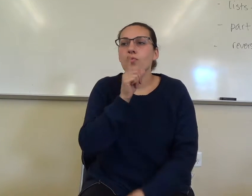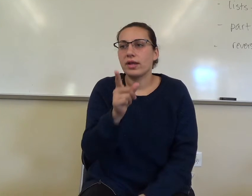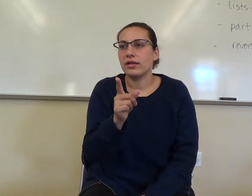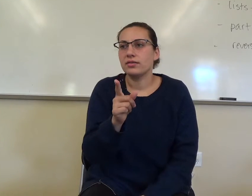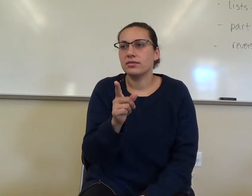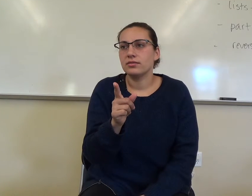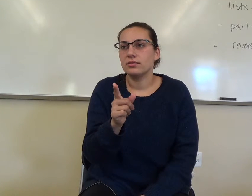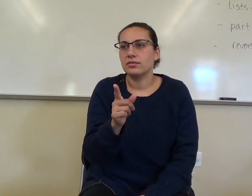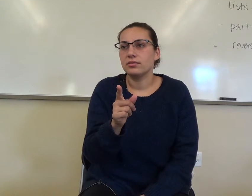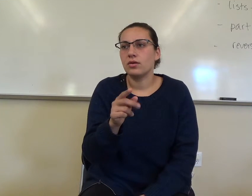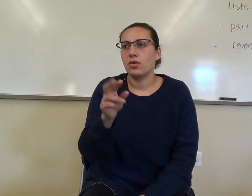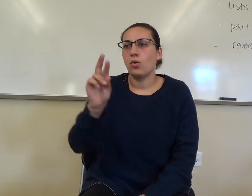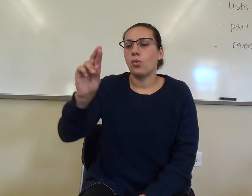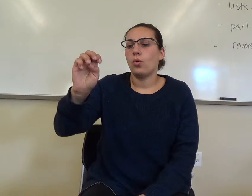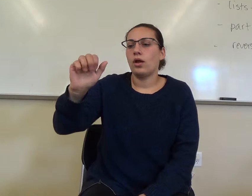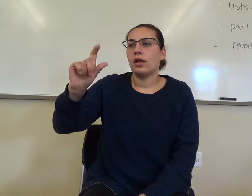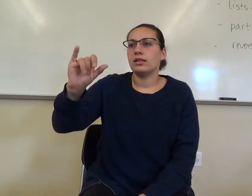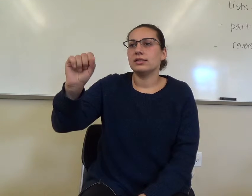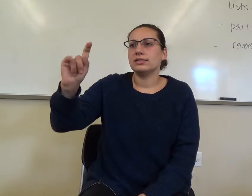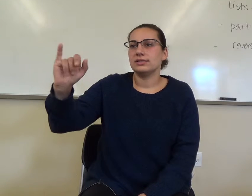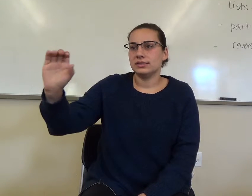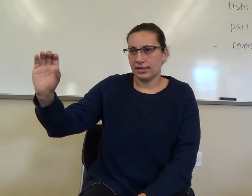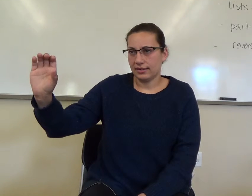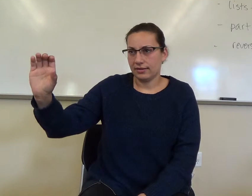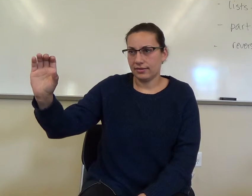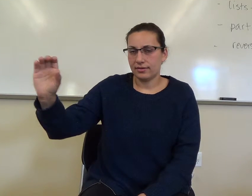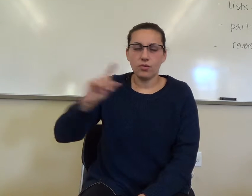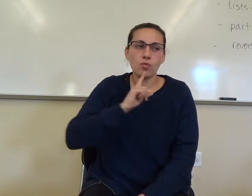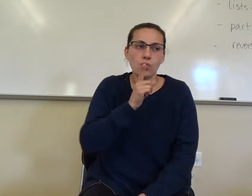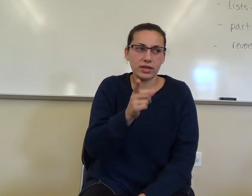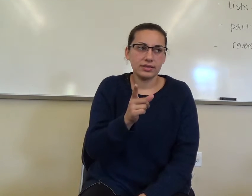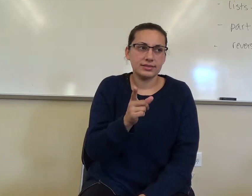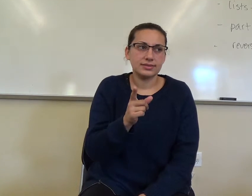okay? Then this part says